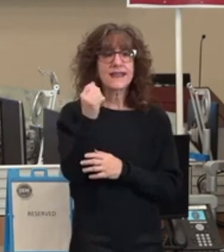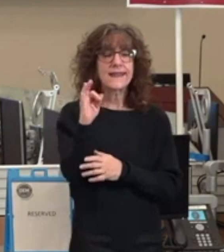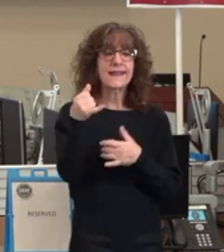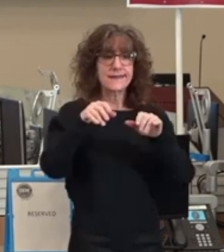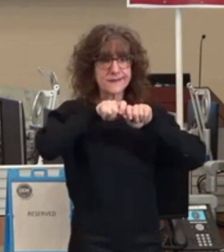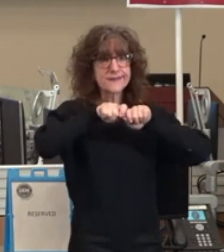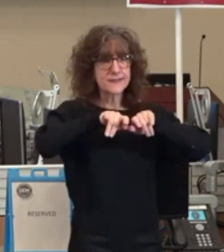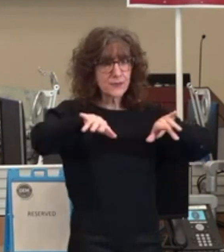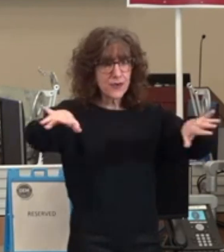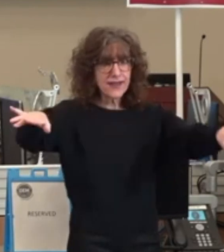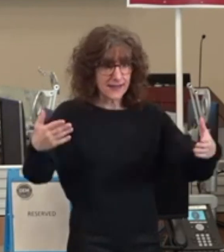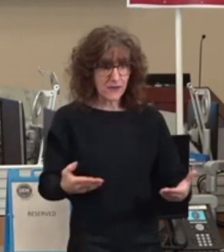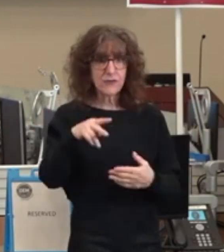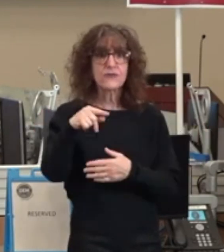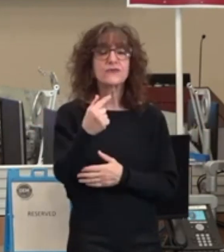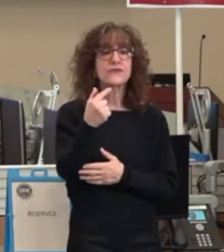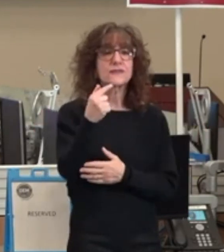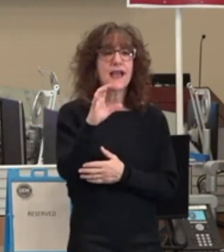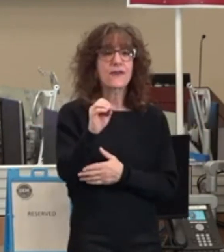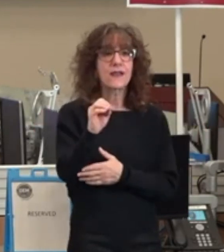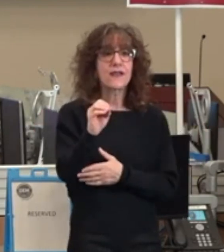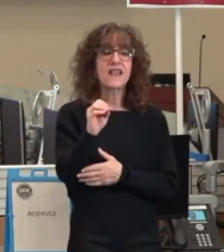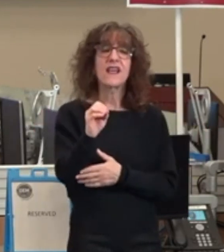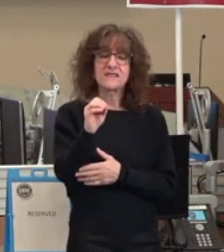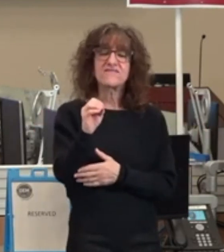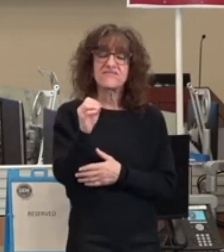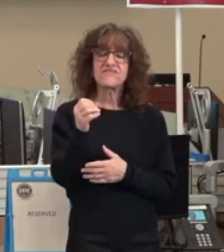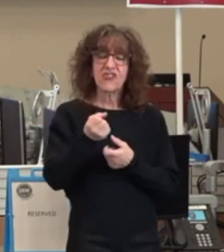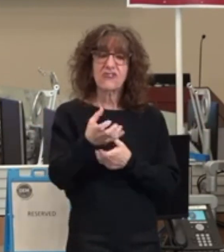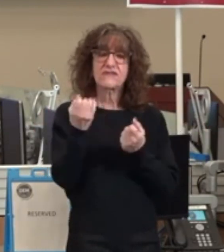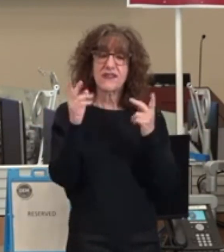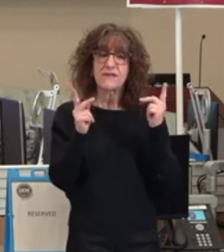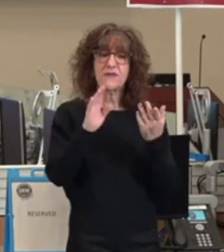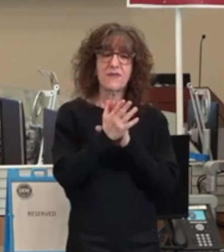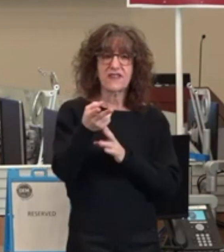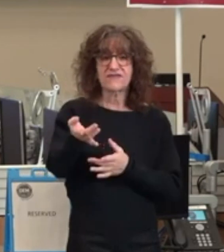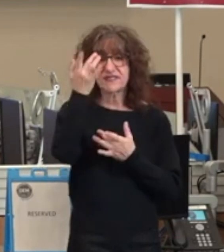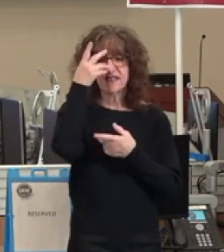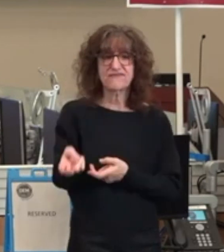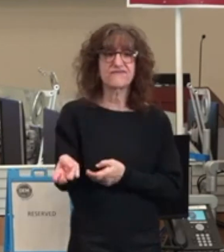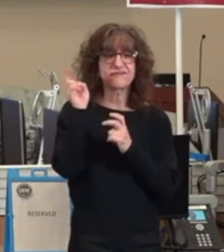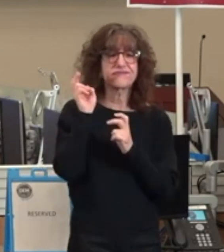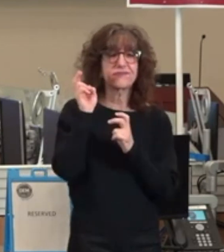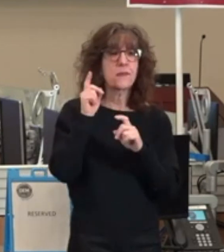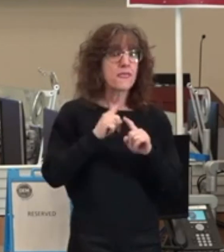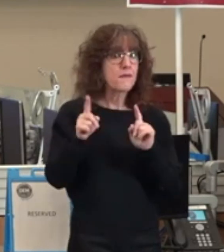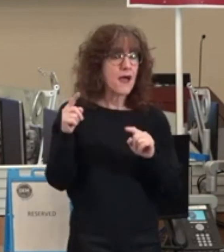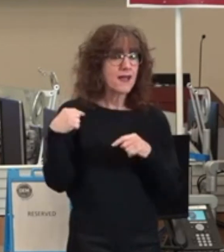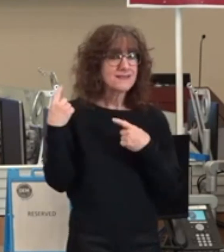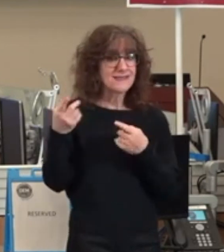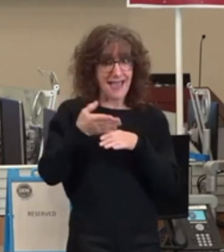COVID-19 is still spreading in Prince George's County and making a lot of people very sick, very sick. However, Since